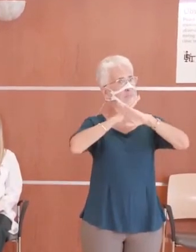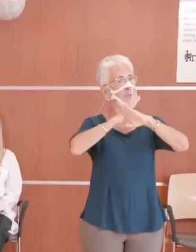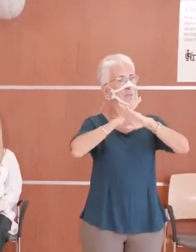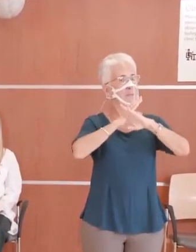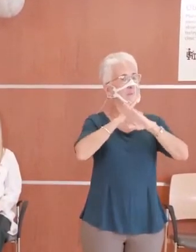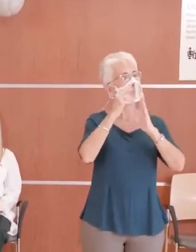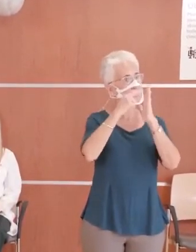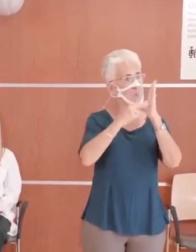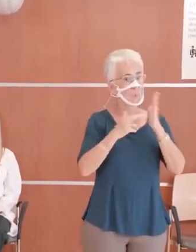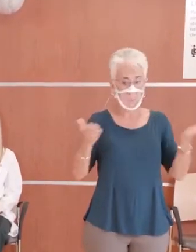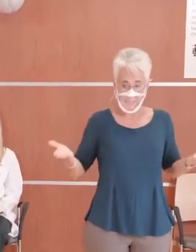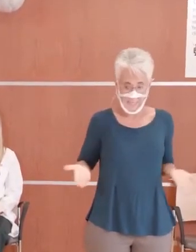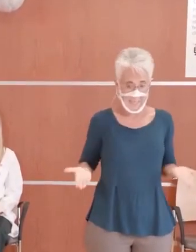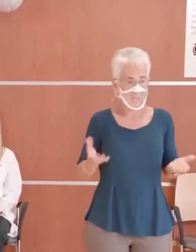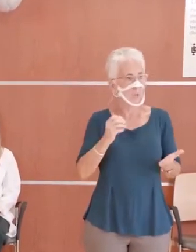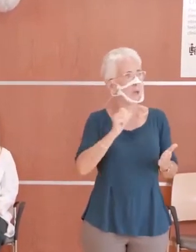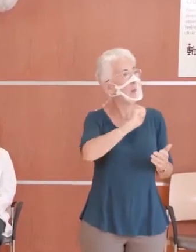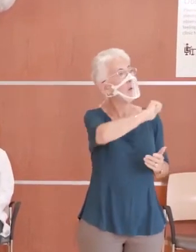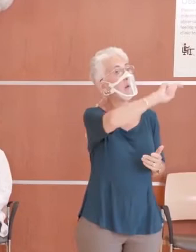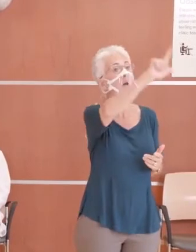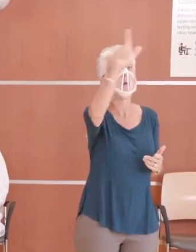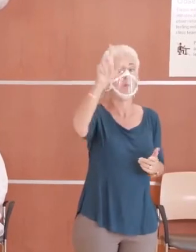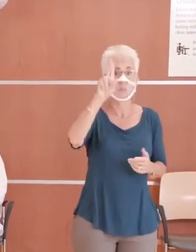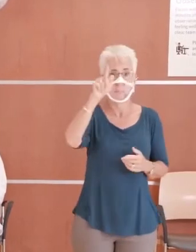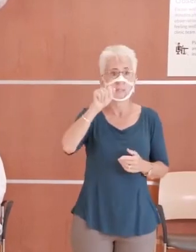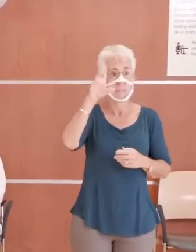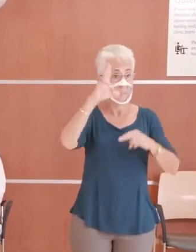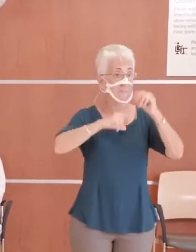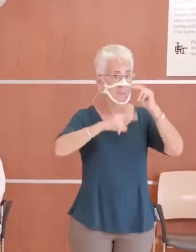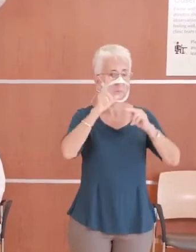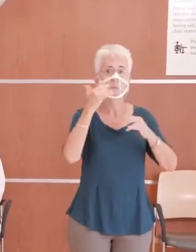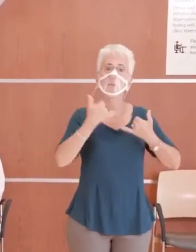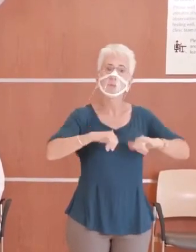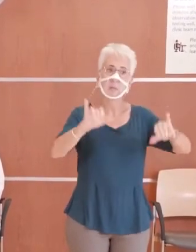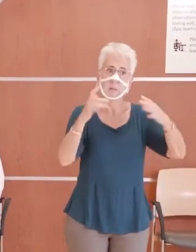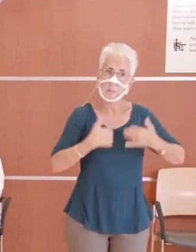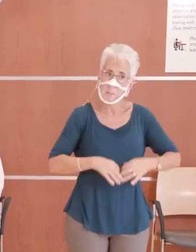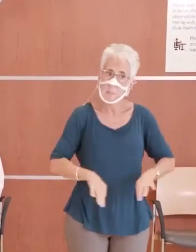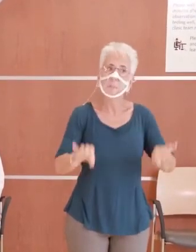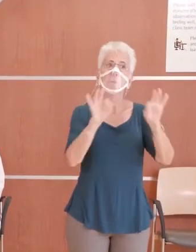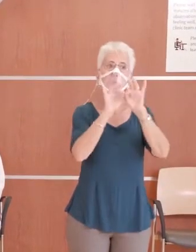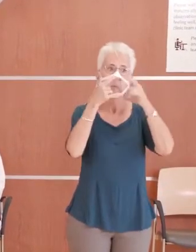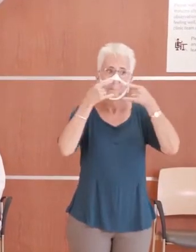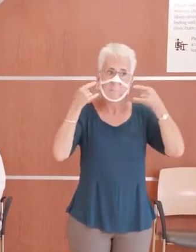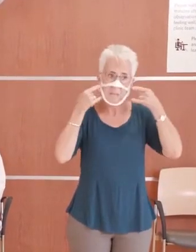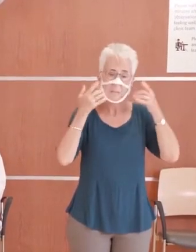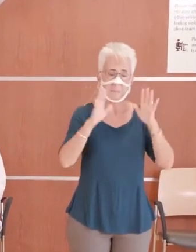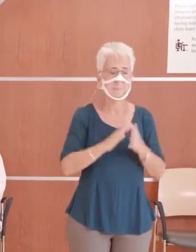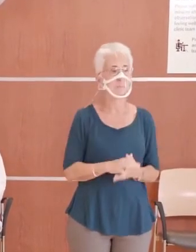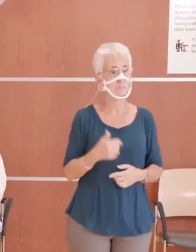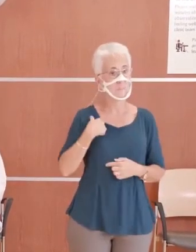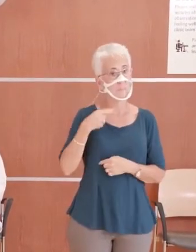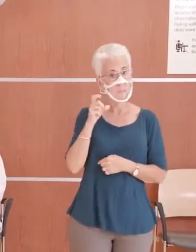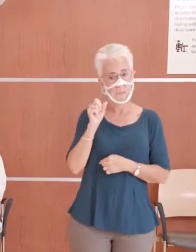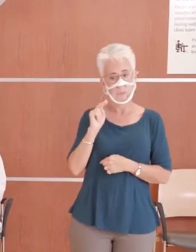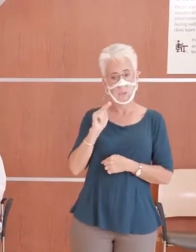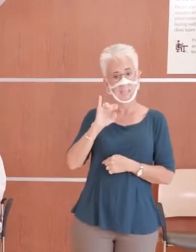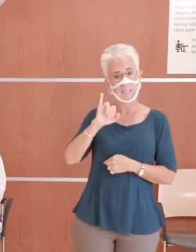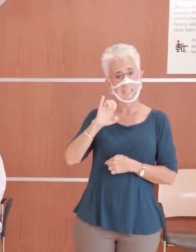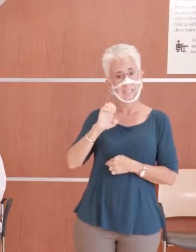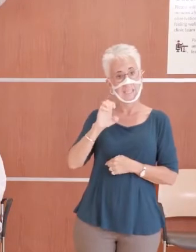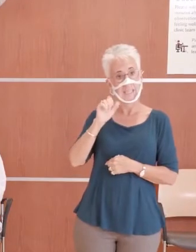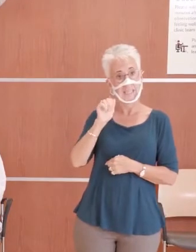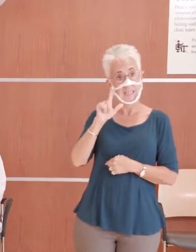observed here and at all UPMC facilities. This is still an important action. I'm Dr. Don Yealy. I'm the Chief Medical Officer